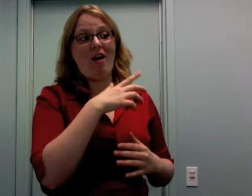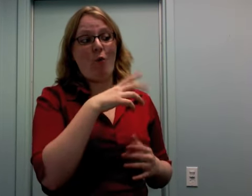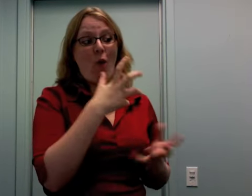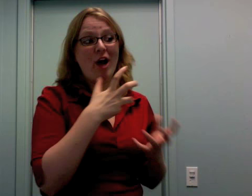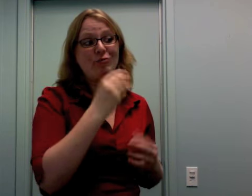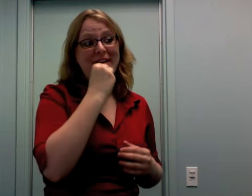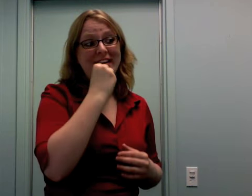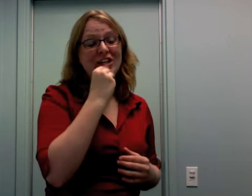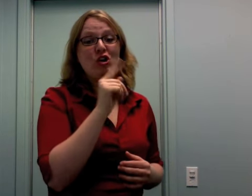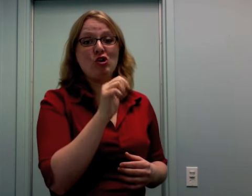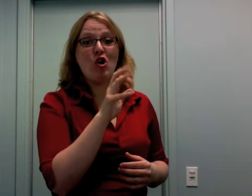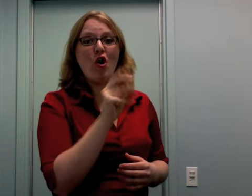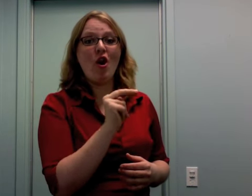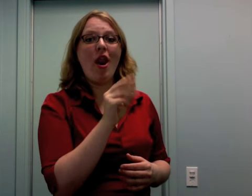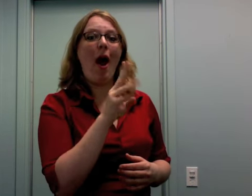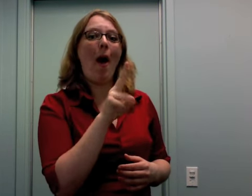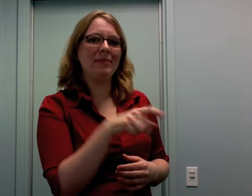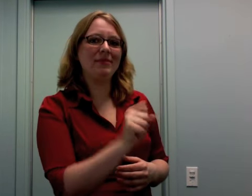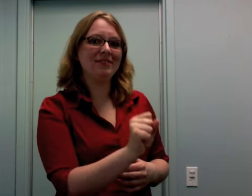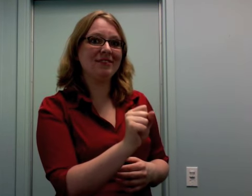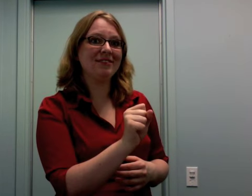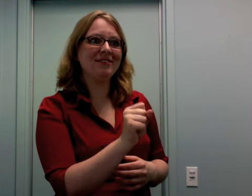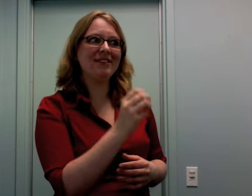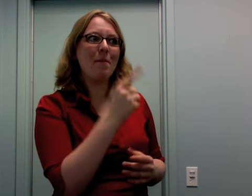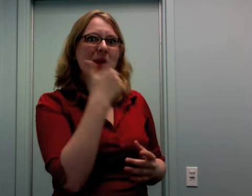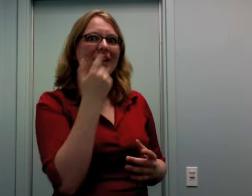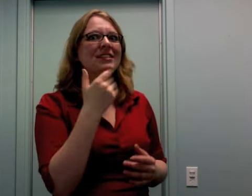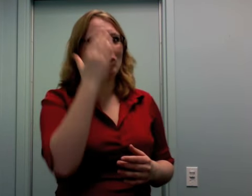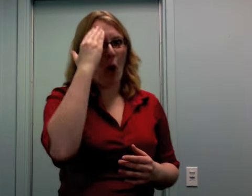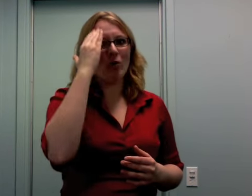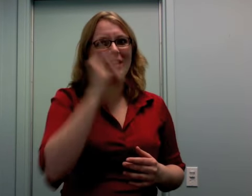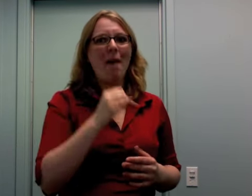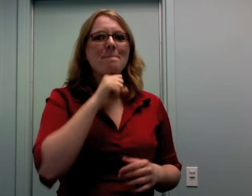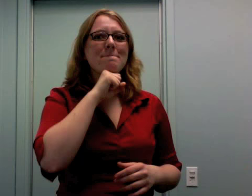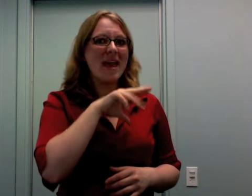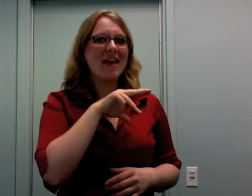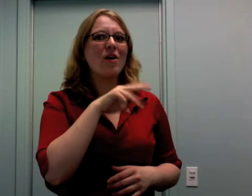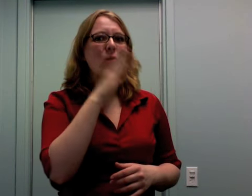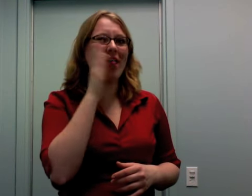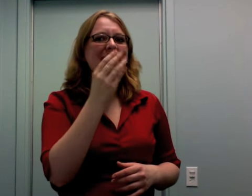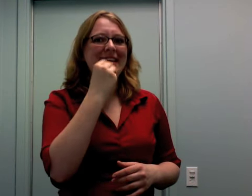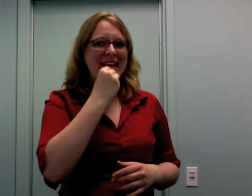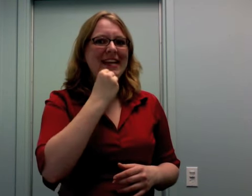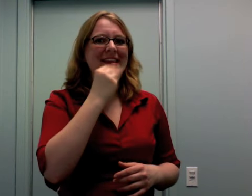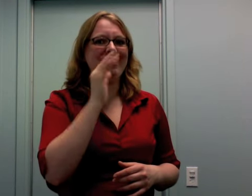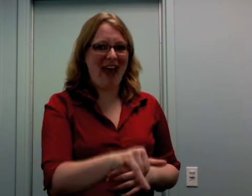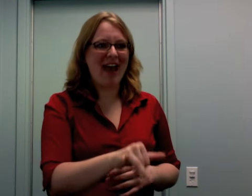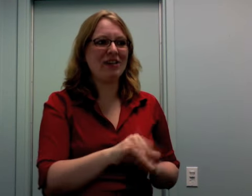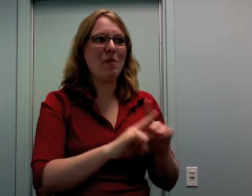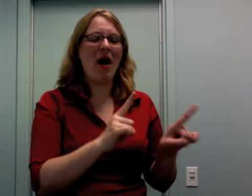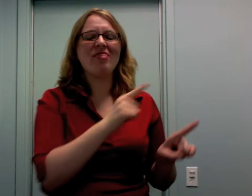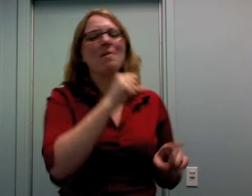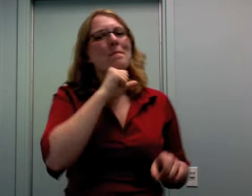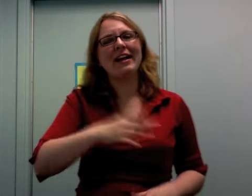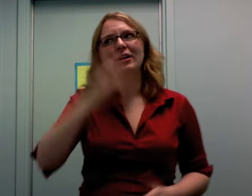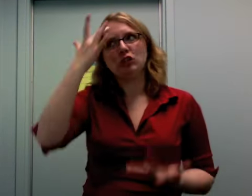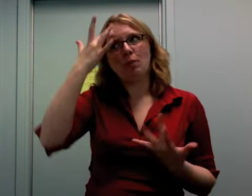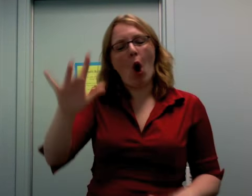That trick doesn't work out. The little pig is too smart for the wolf. So the wolf offers one